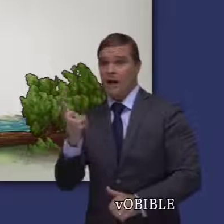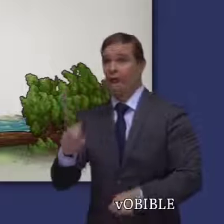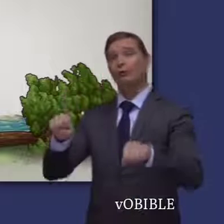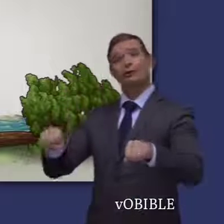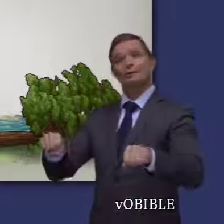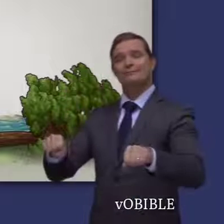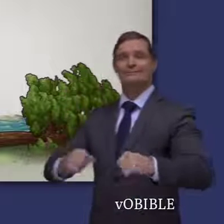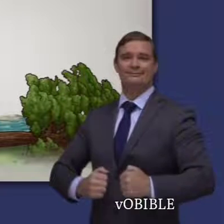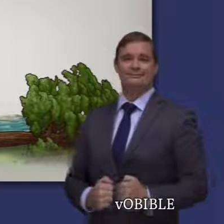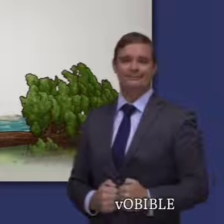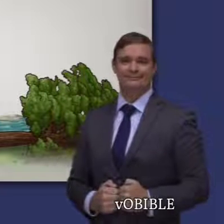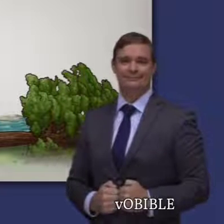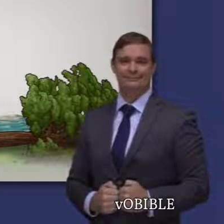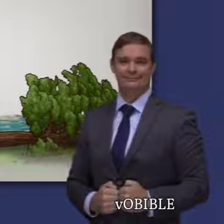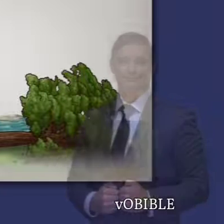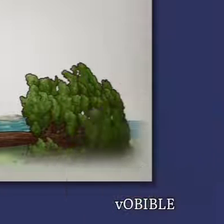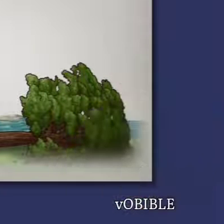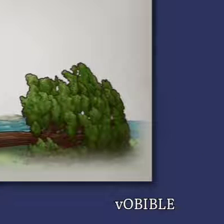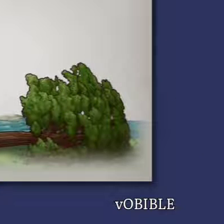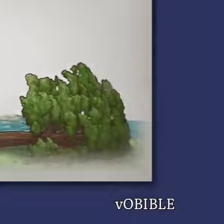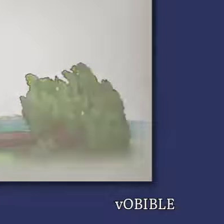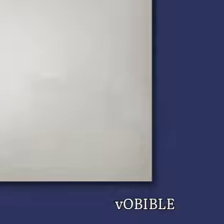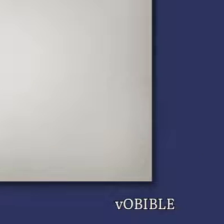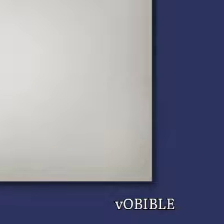remain, indicating a restoration of rulership.